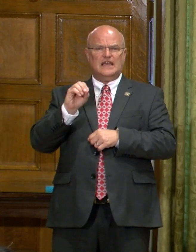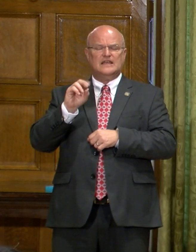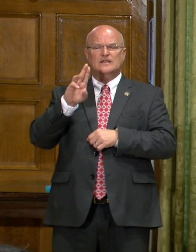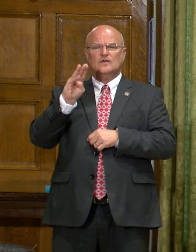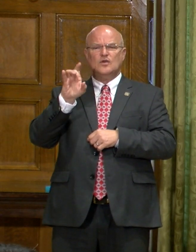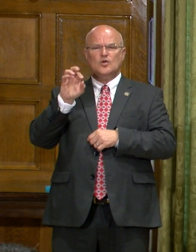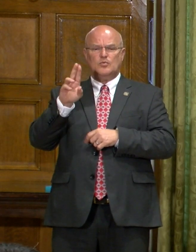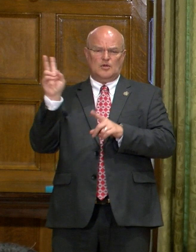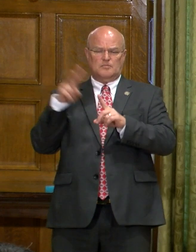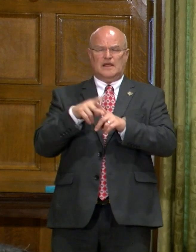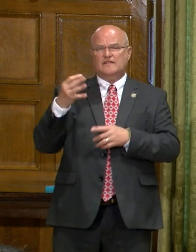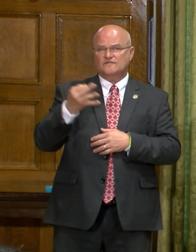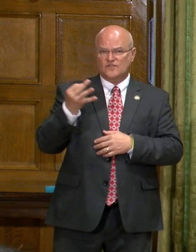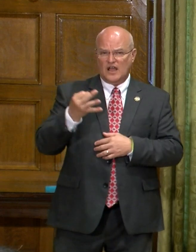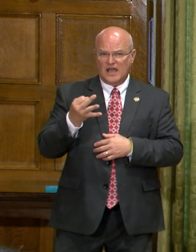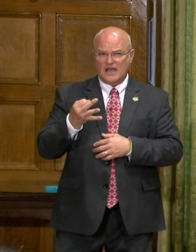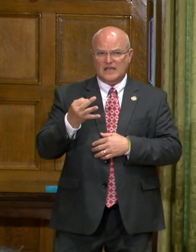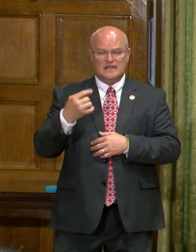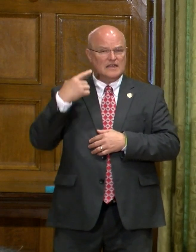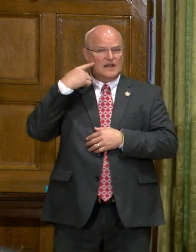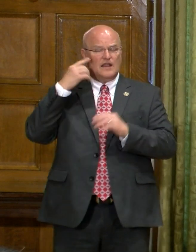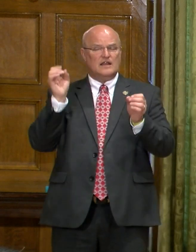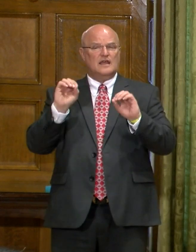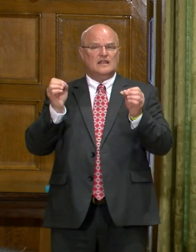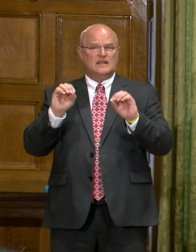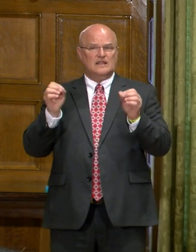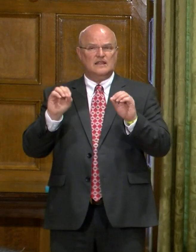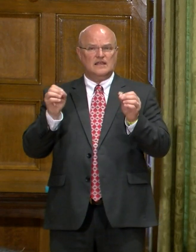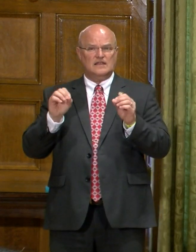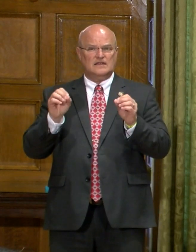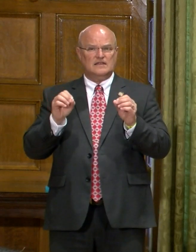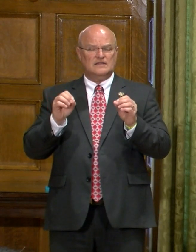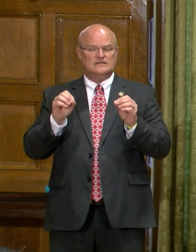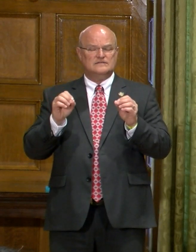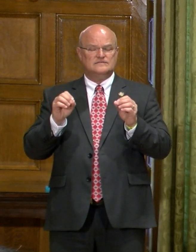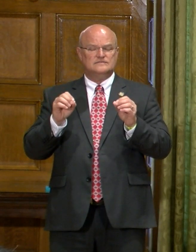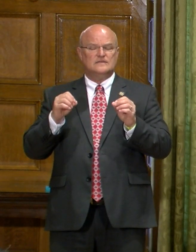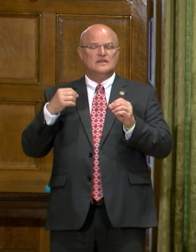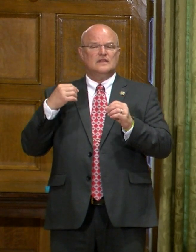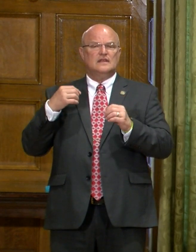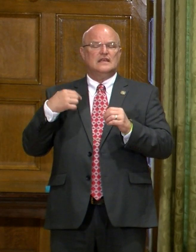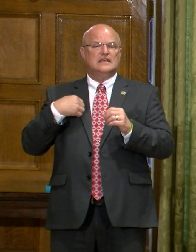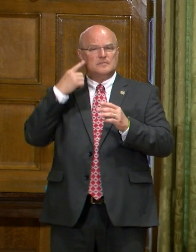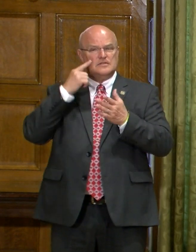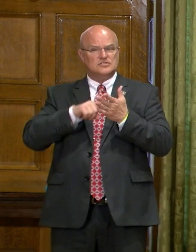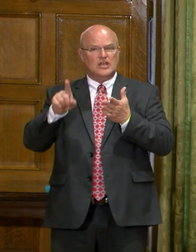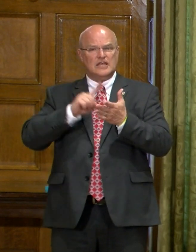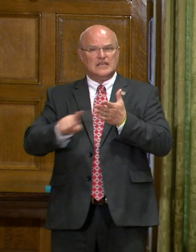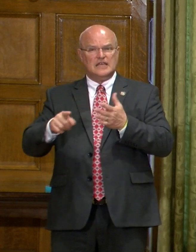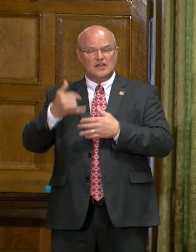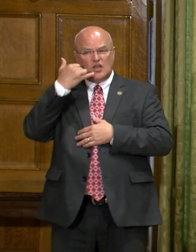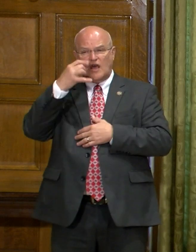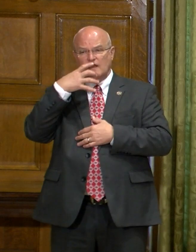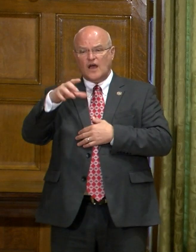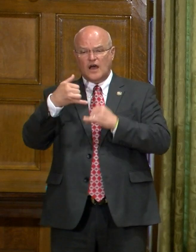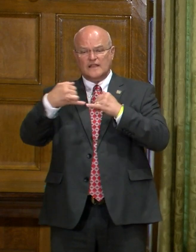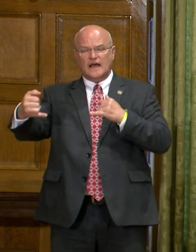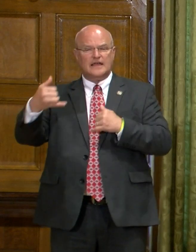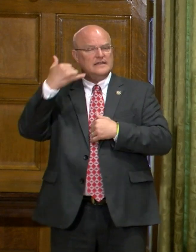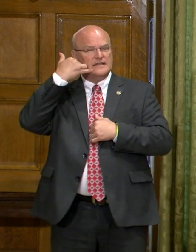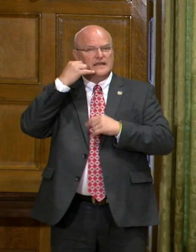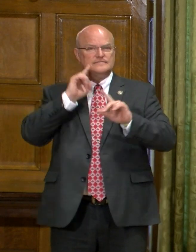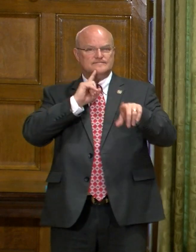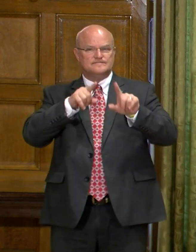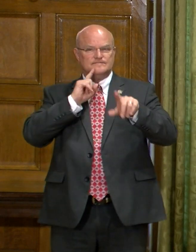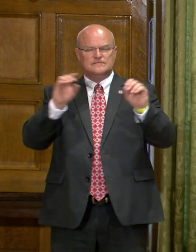received a response. He's got back in 2 days to see when his application is processed. He's been checking in and calling the hotline. He hasn't